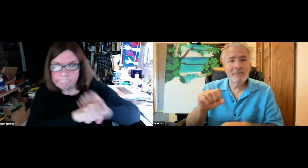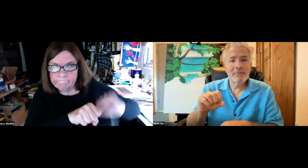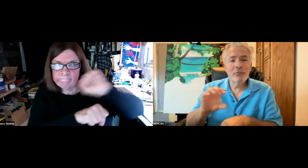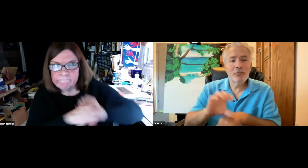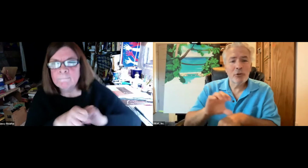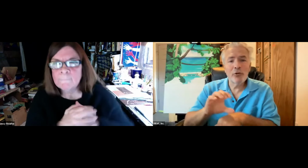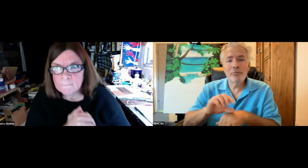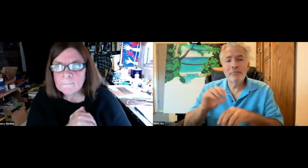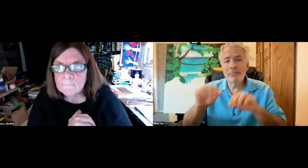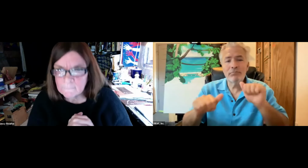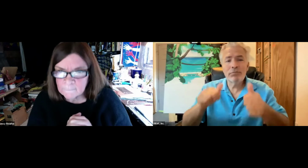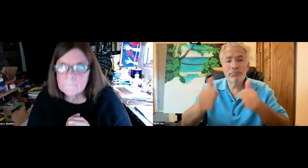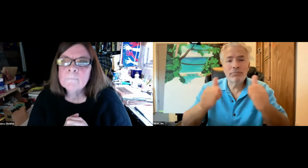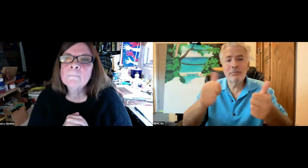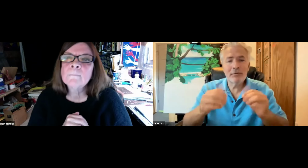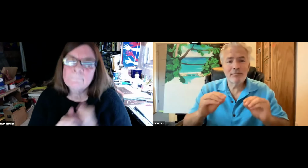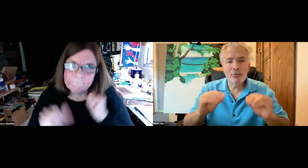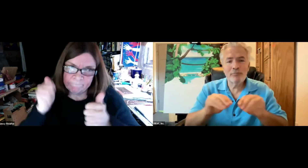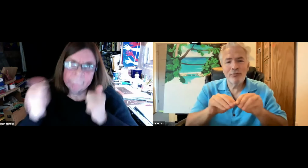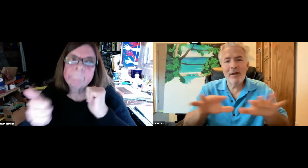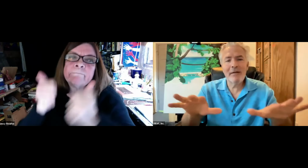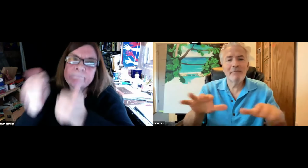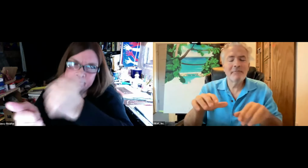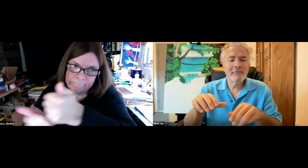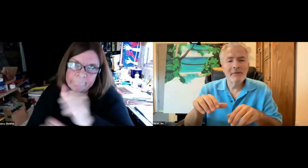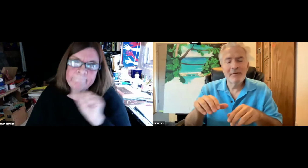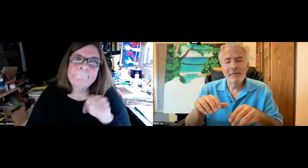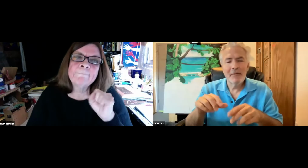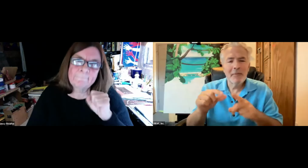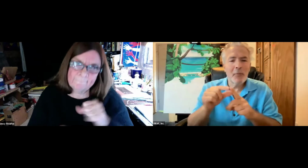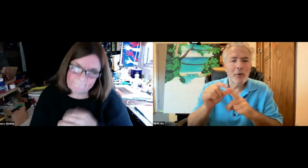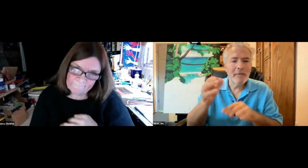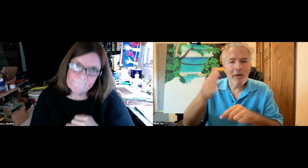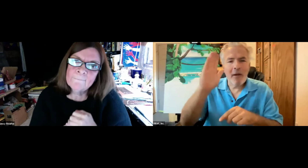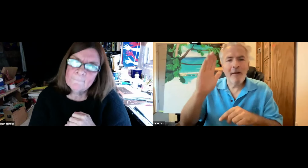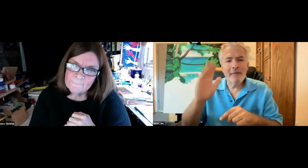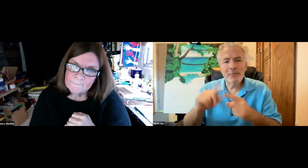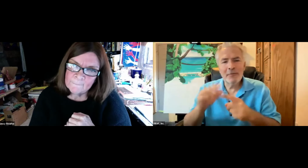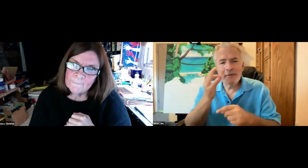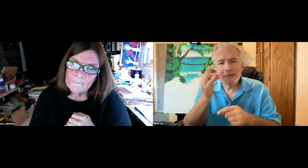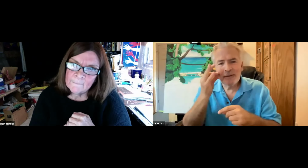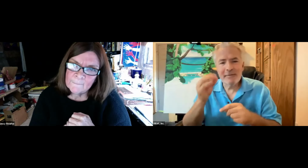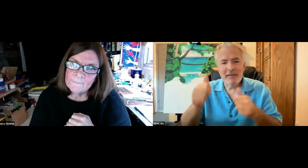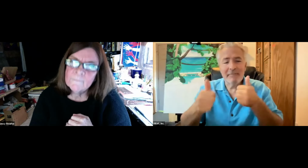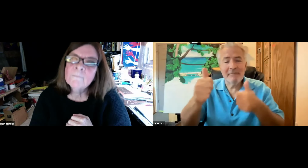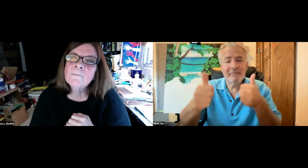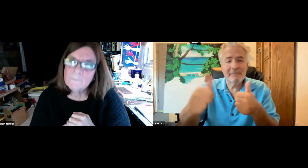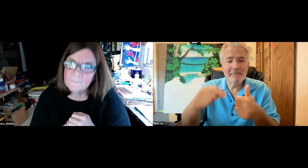yeah, they pretty much whipped the natives into slave slavery and the natives had to build the missions.